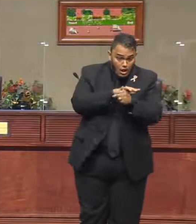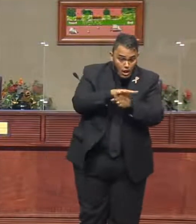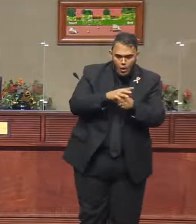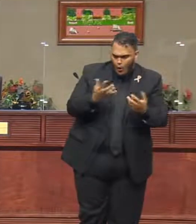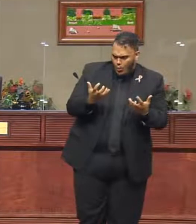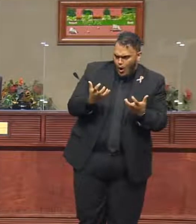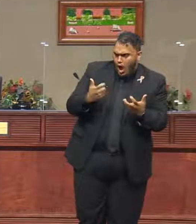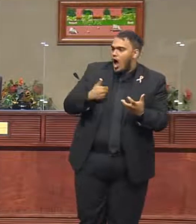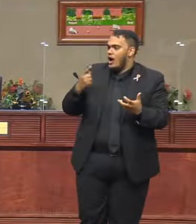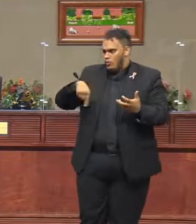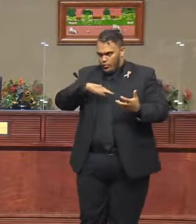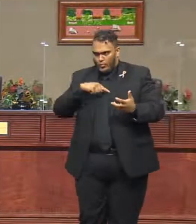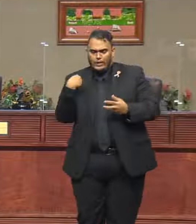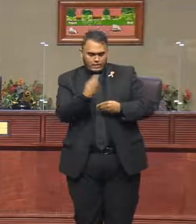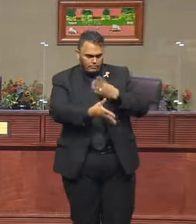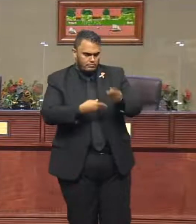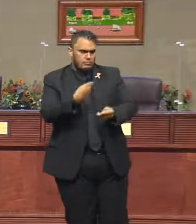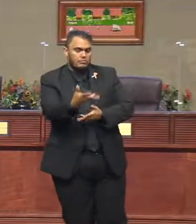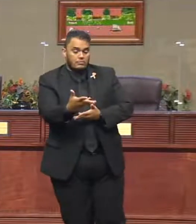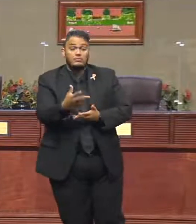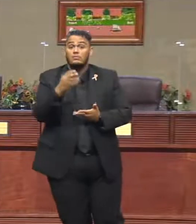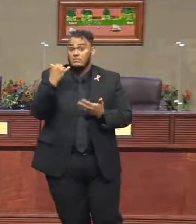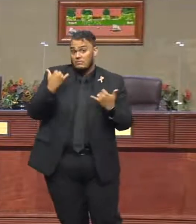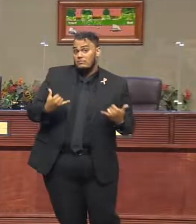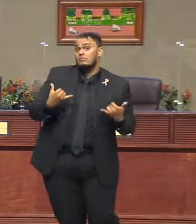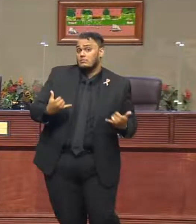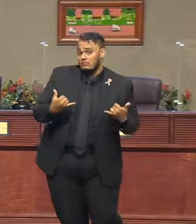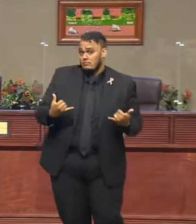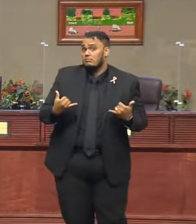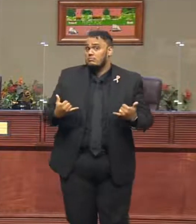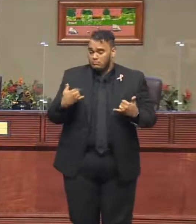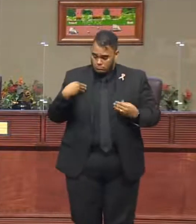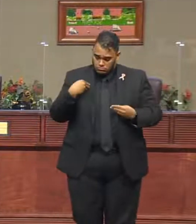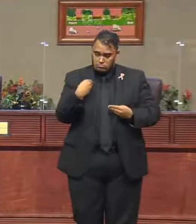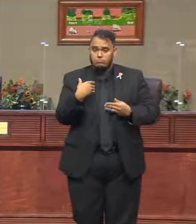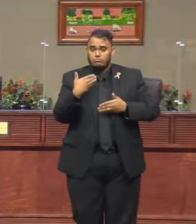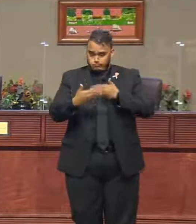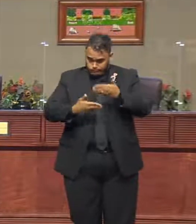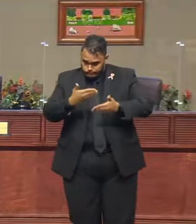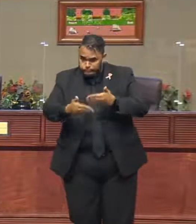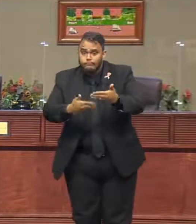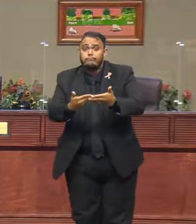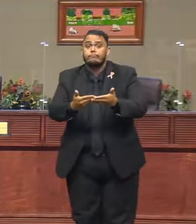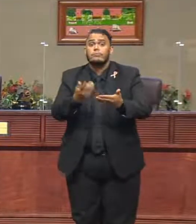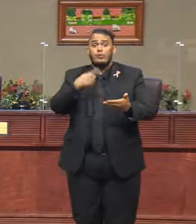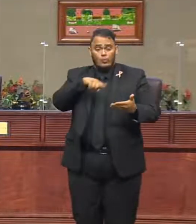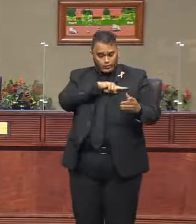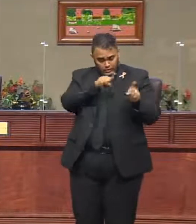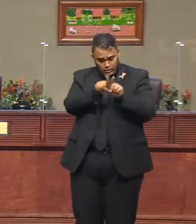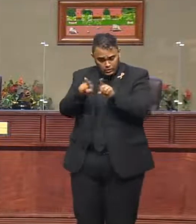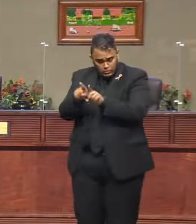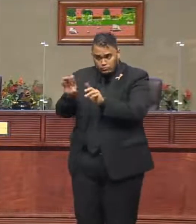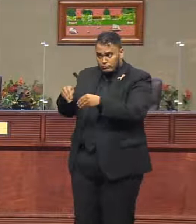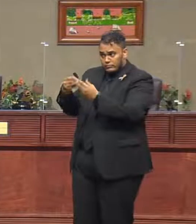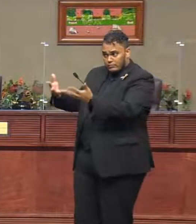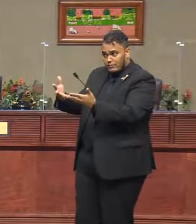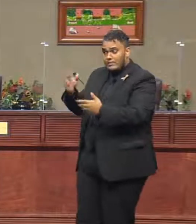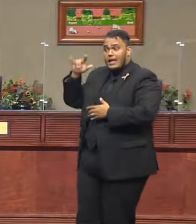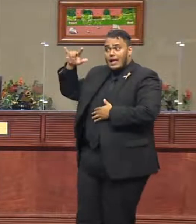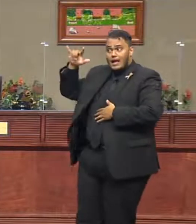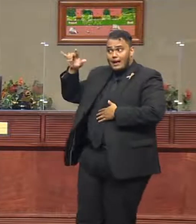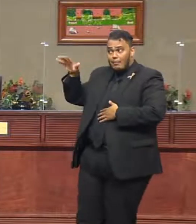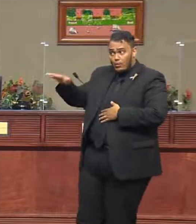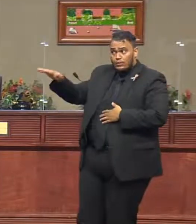state. It's moving. We are supplying the airport. There are some missions with the